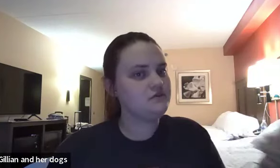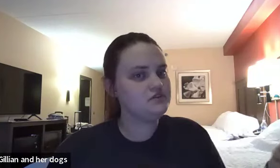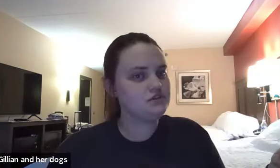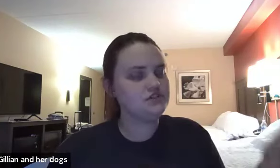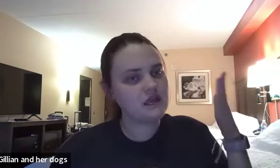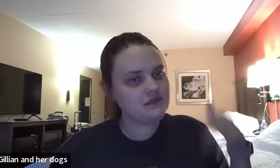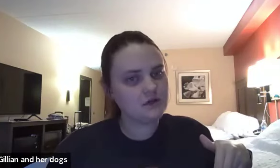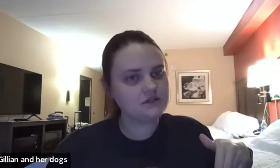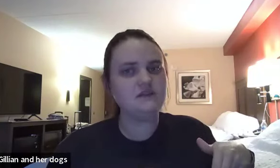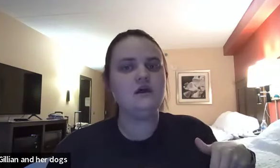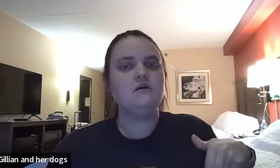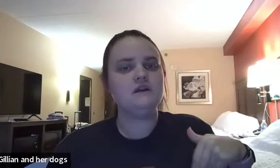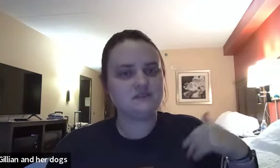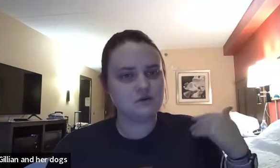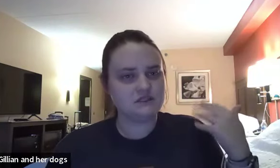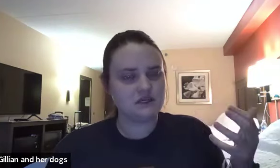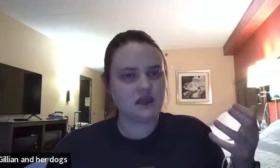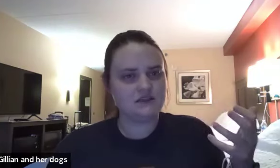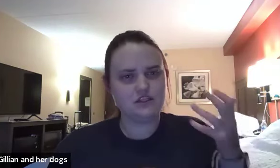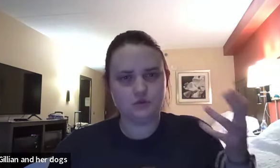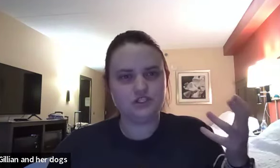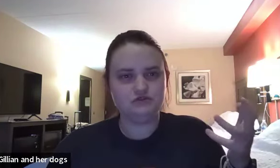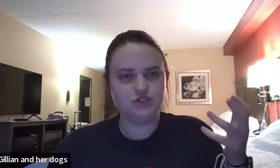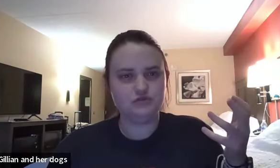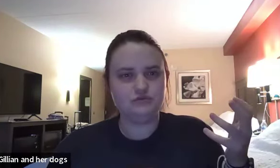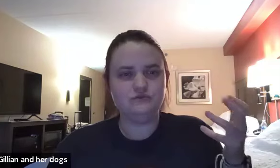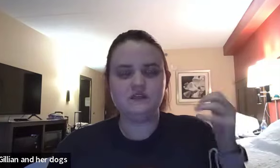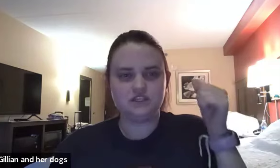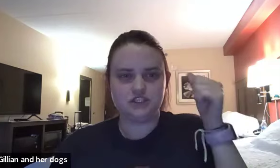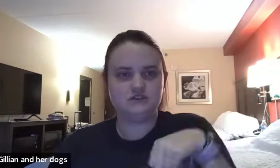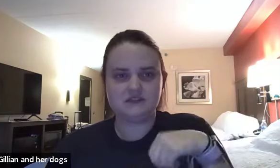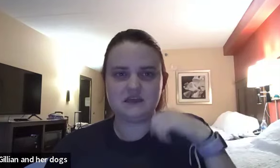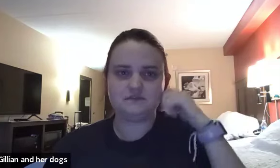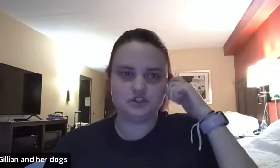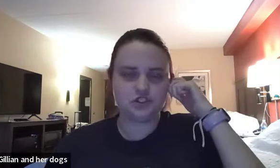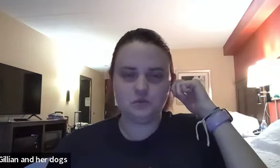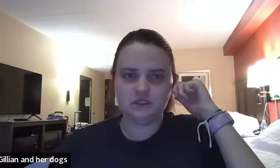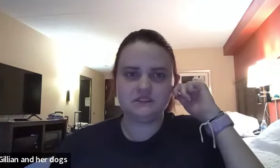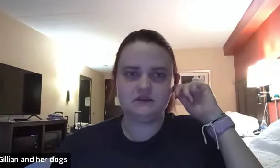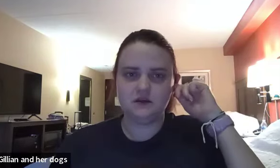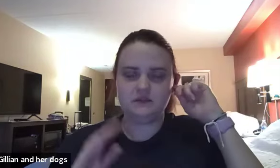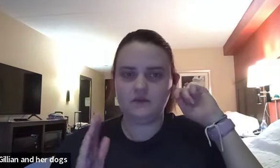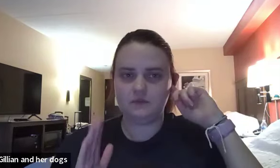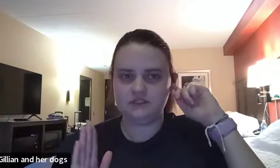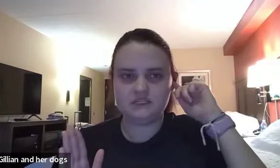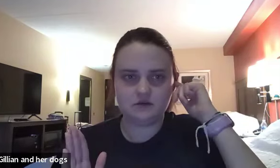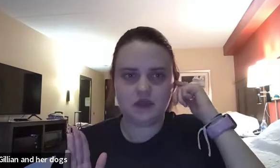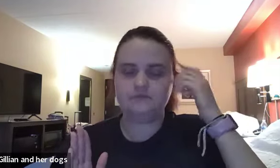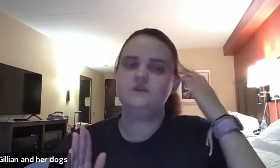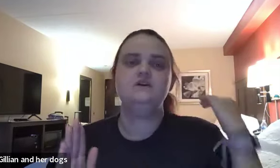the surgeon adding the person. But if someone is like asking you what you do, then just using the sign for surgeon once without the person is okay. So